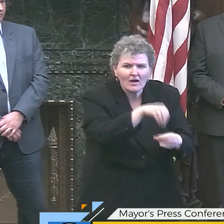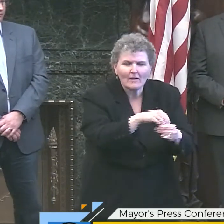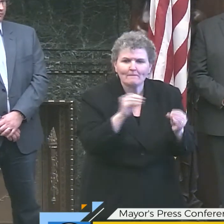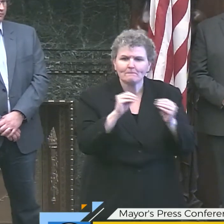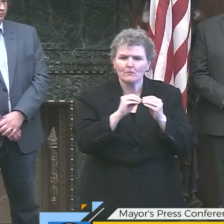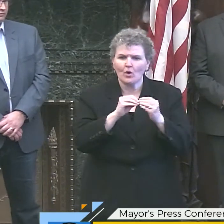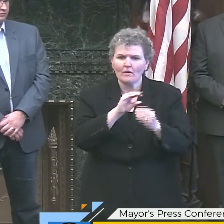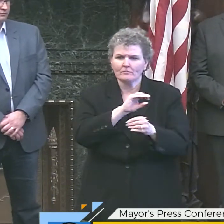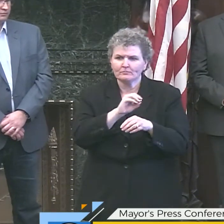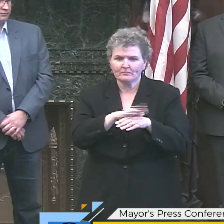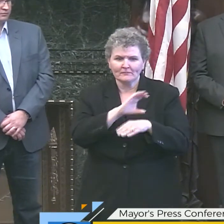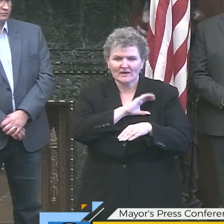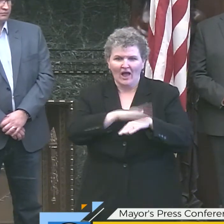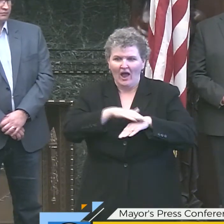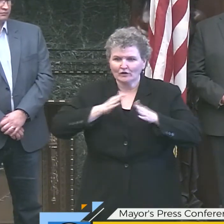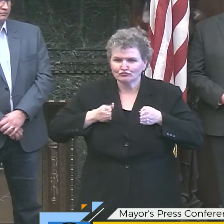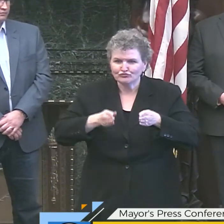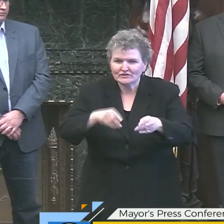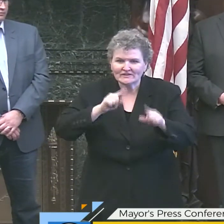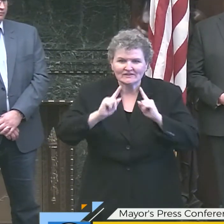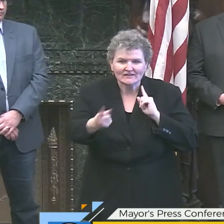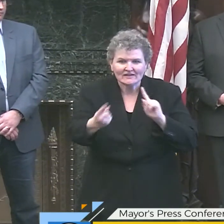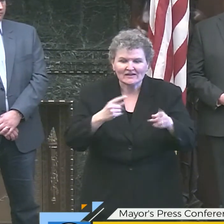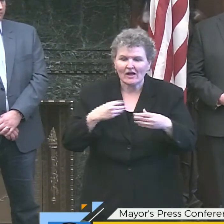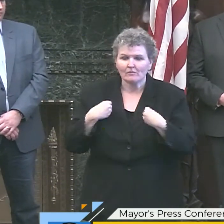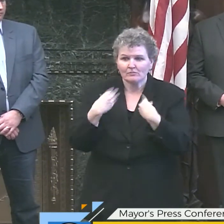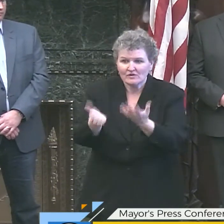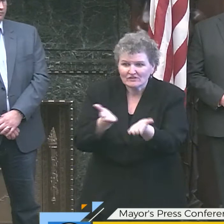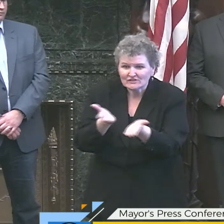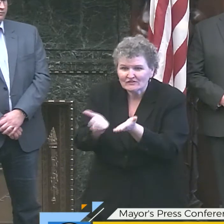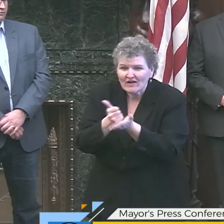sure that we will continue to provide service the way it's expected.